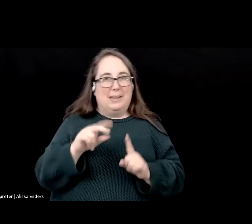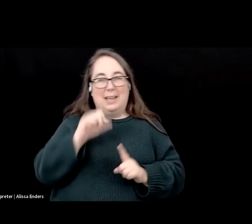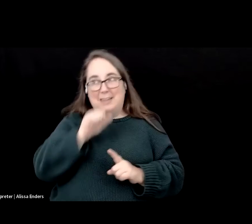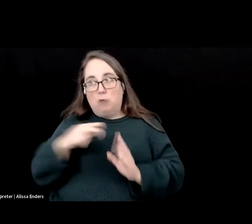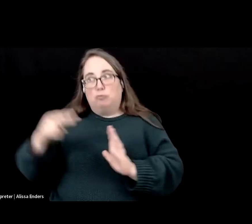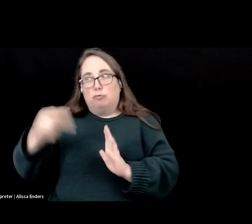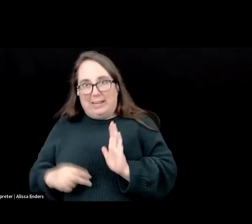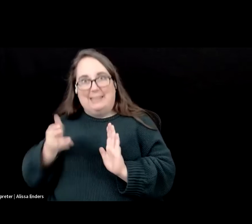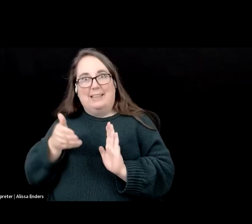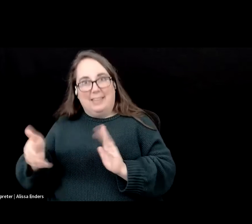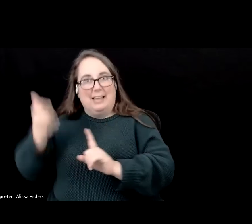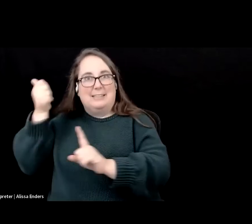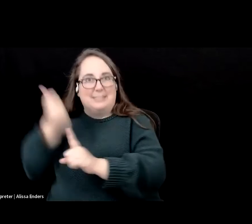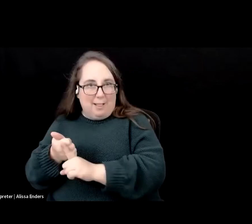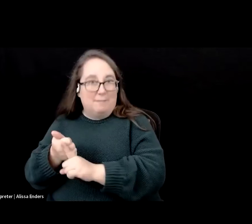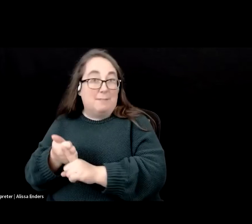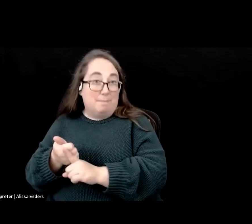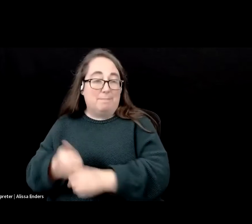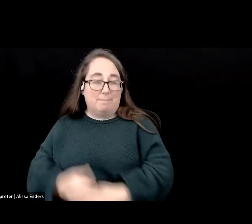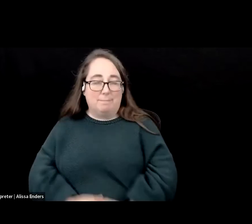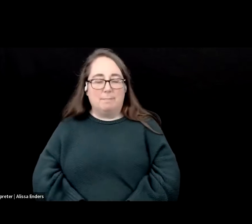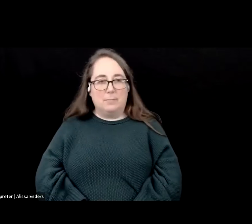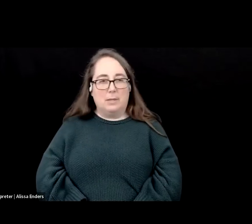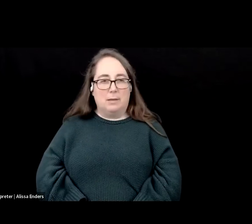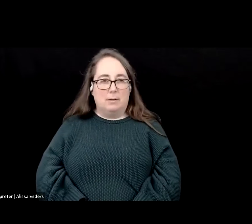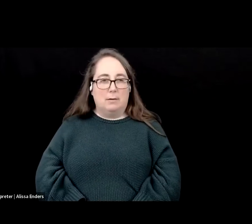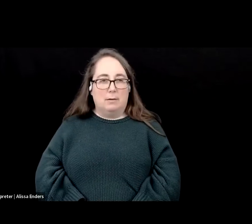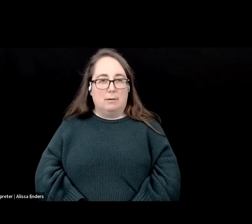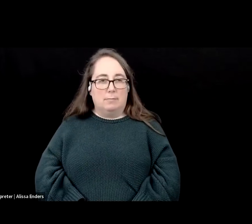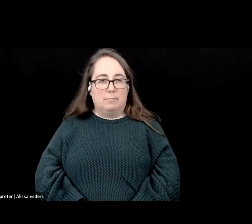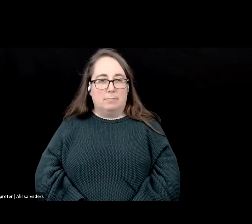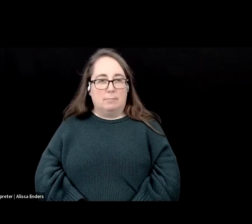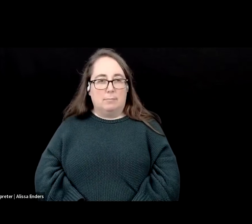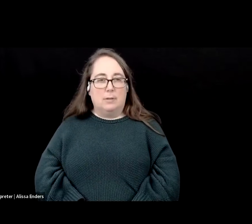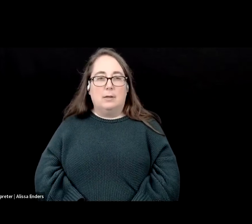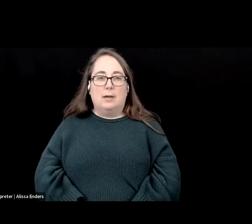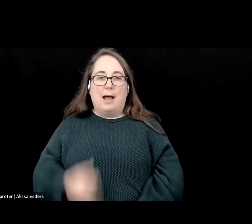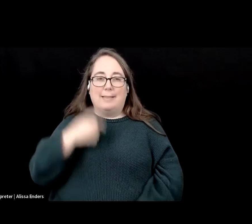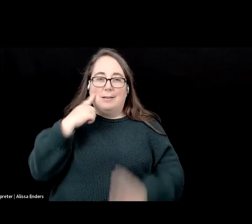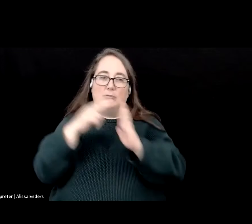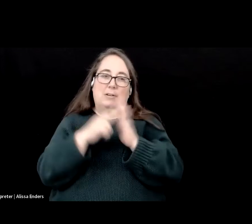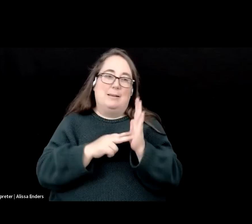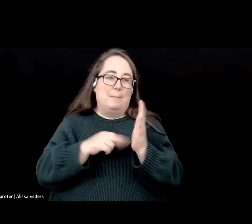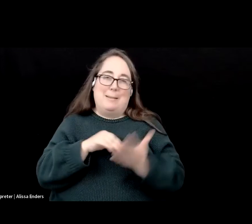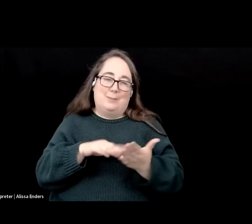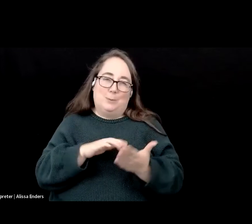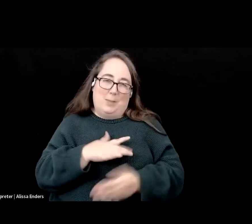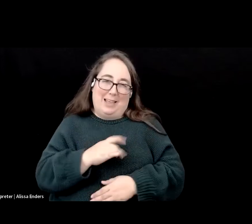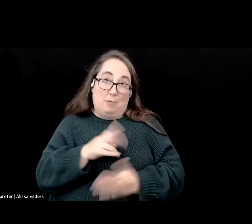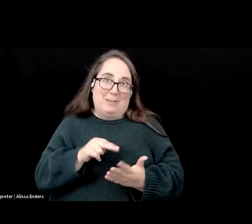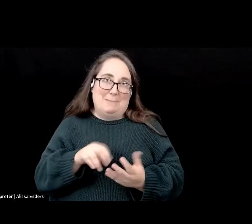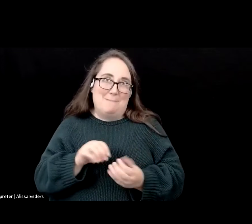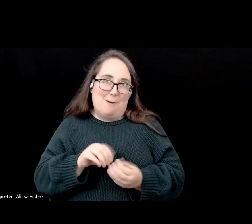thing that sparked that take. I think if we could just read a little bit, and my students are gonna love this, read more, that's my